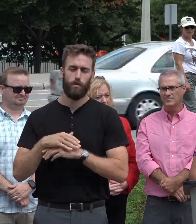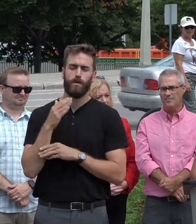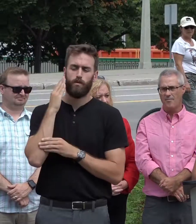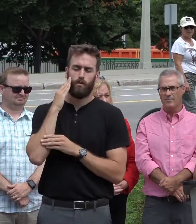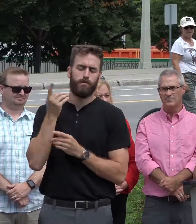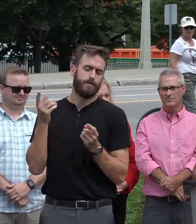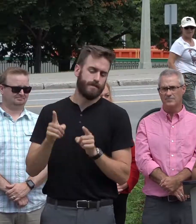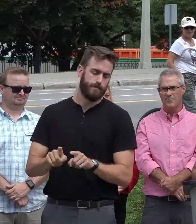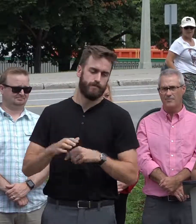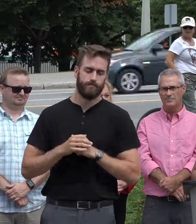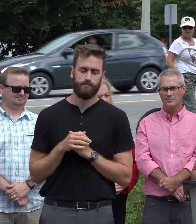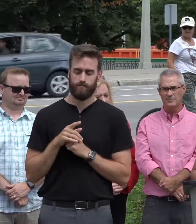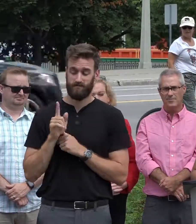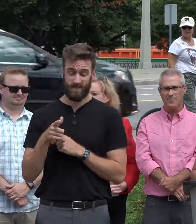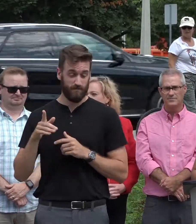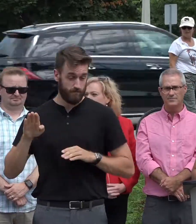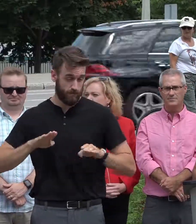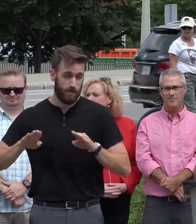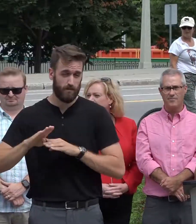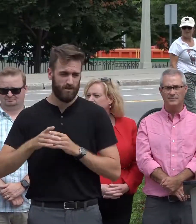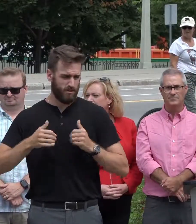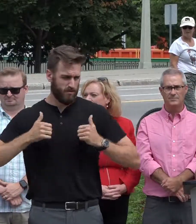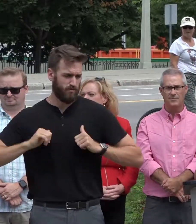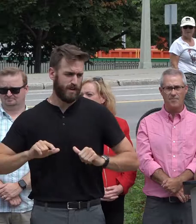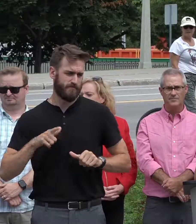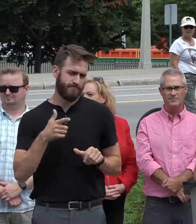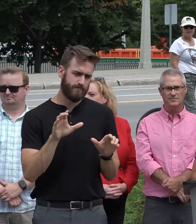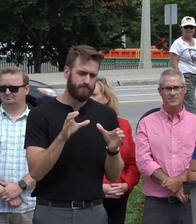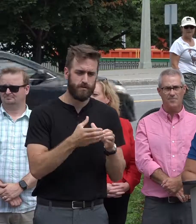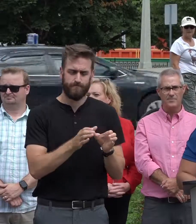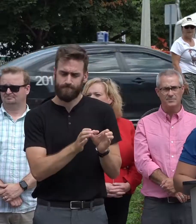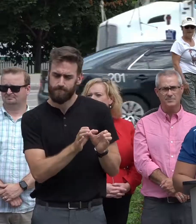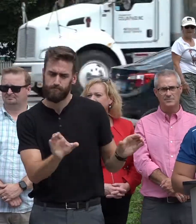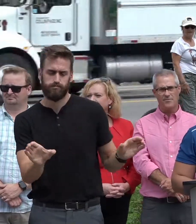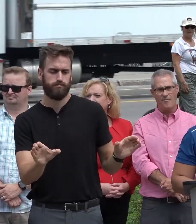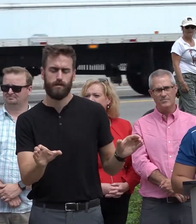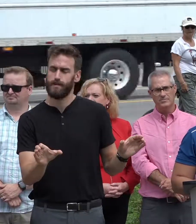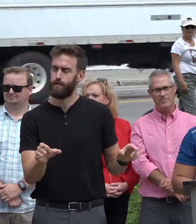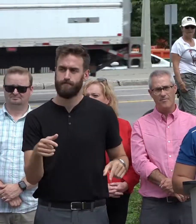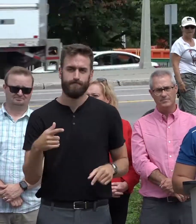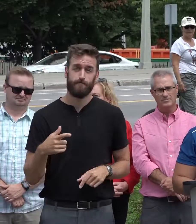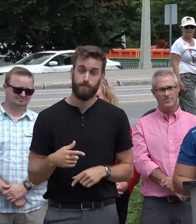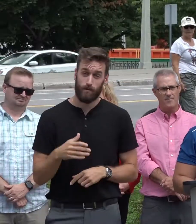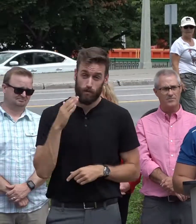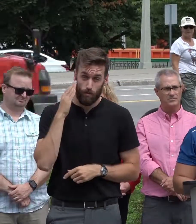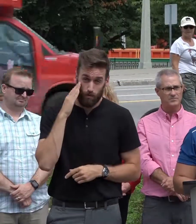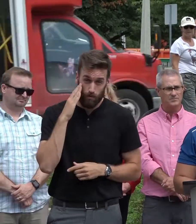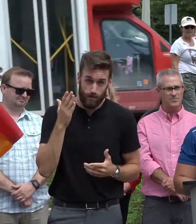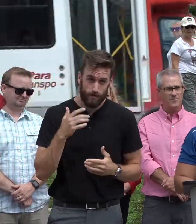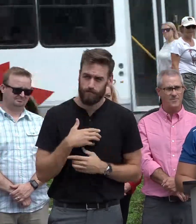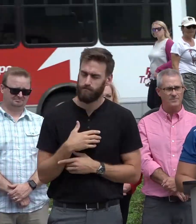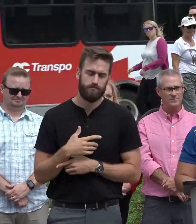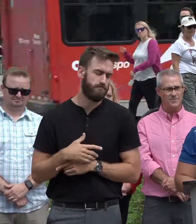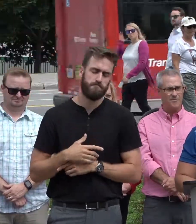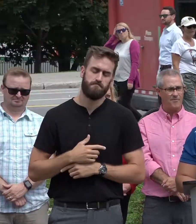These acts are aimed only at silencing and dividing our communities. But guess what? We won't stay